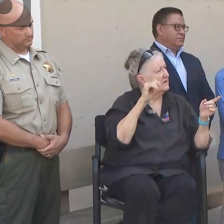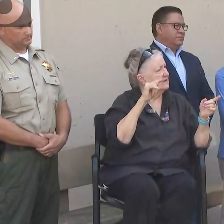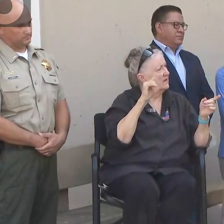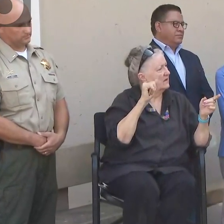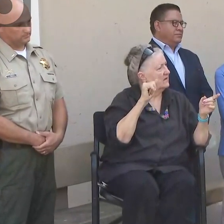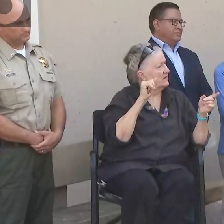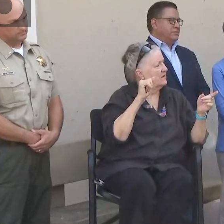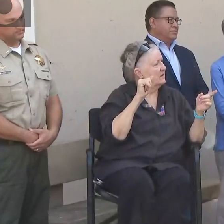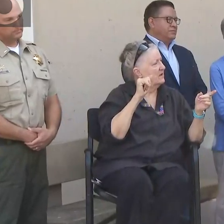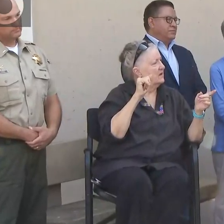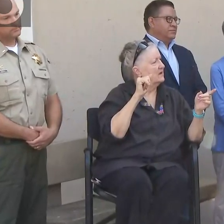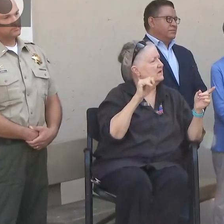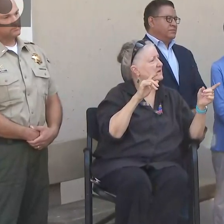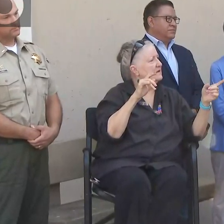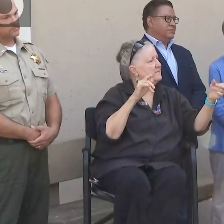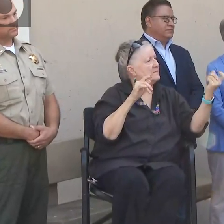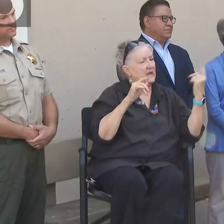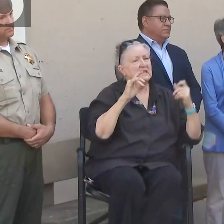I'm sorry, I couldn't hear you.